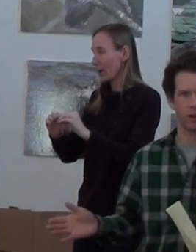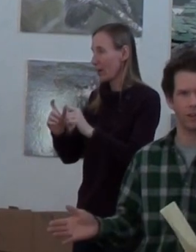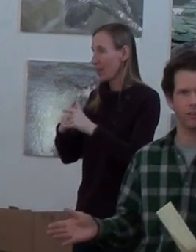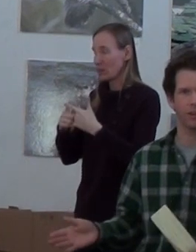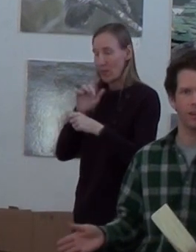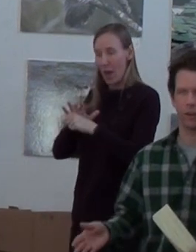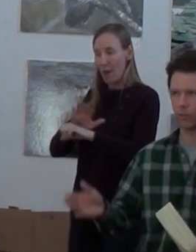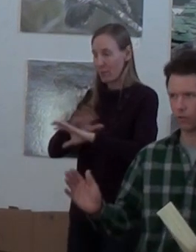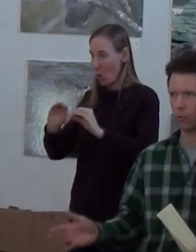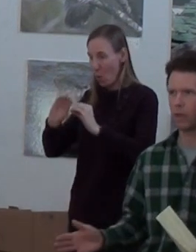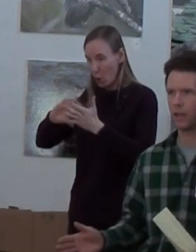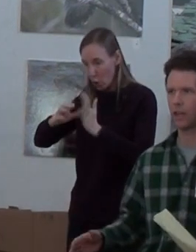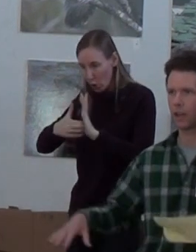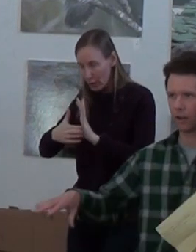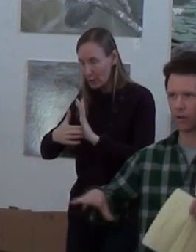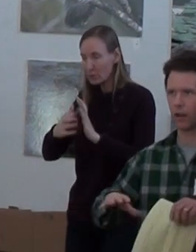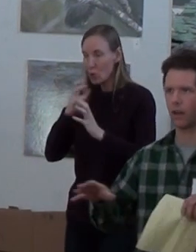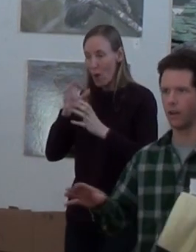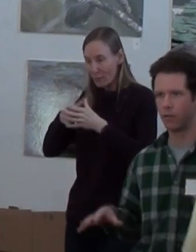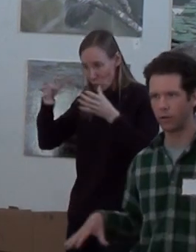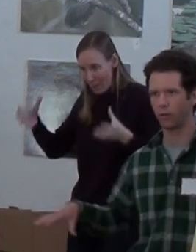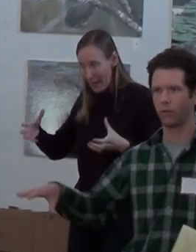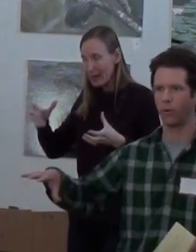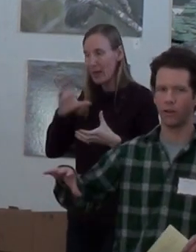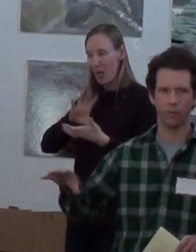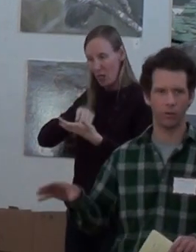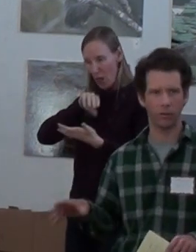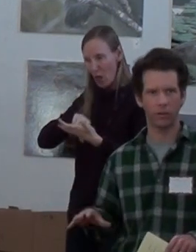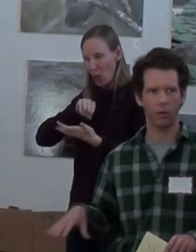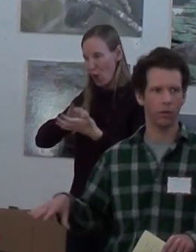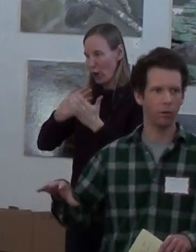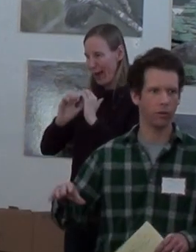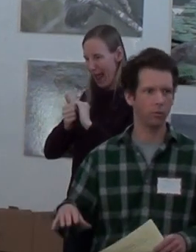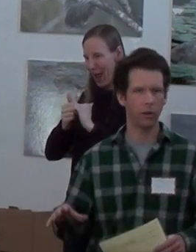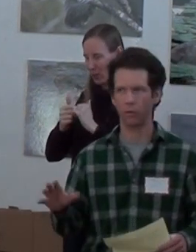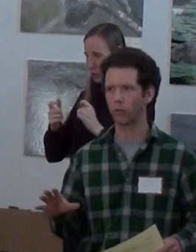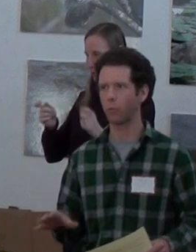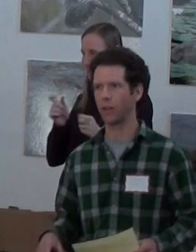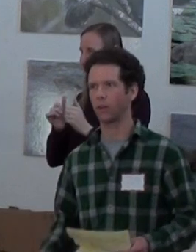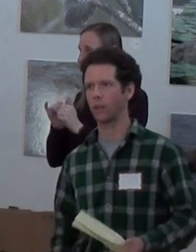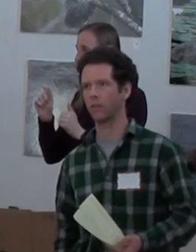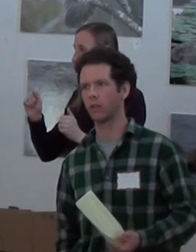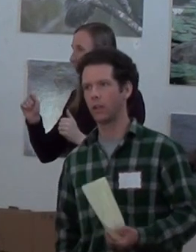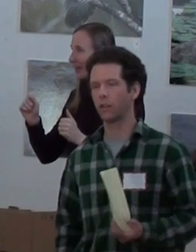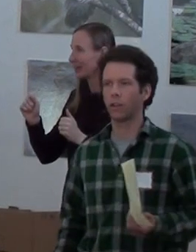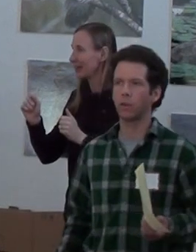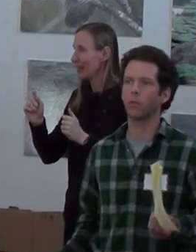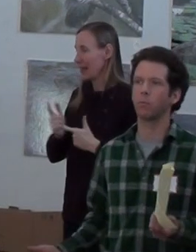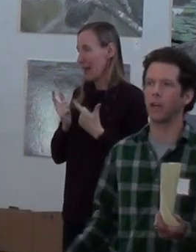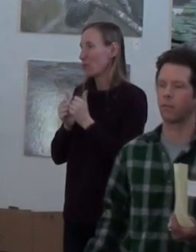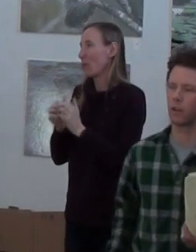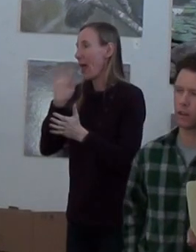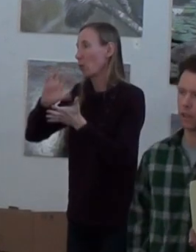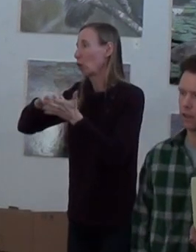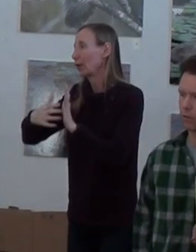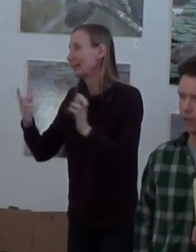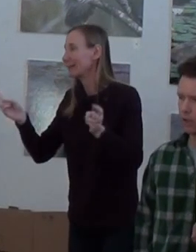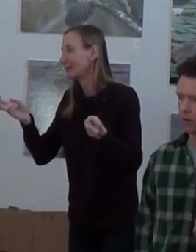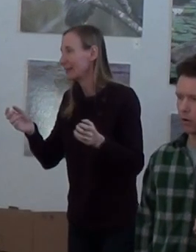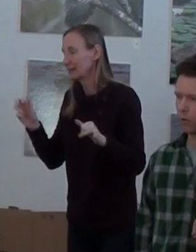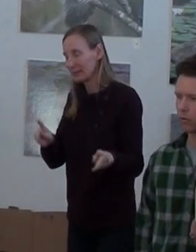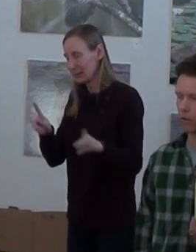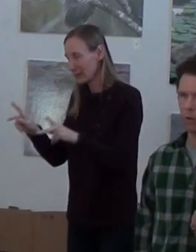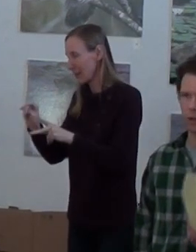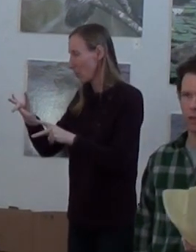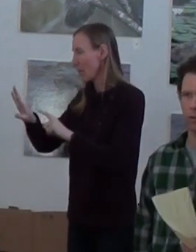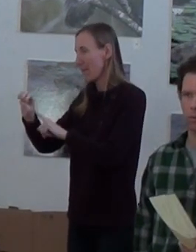with the cookies, you have so many, they kind of learn how to fill in the voids with, you know, without so many cookies. Same thing with mites. And I think